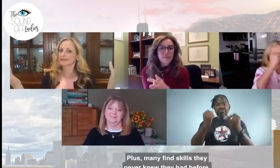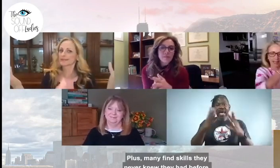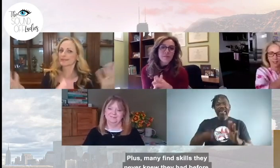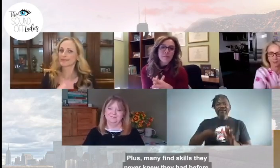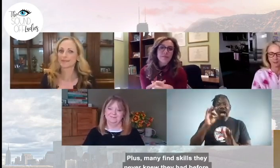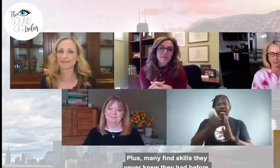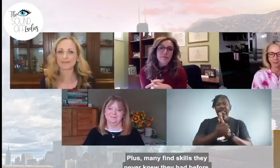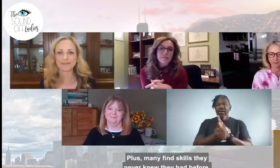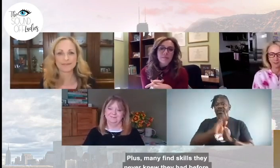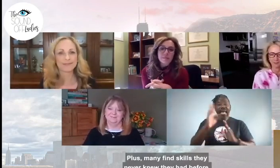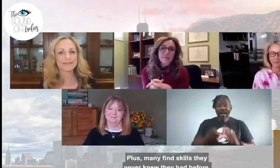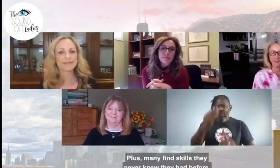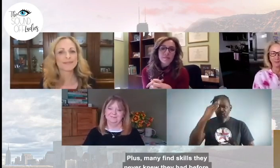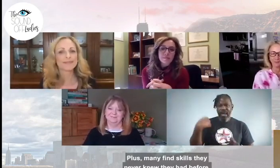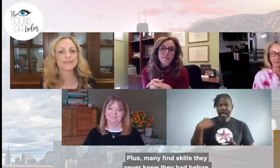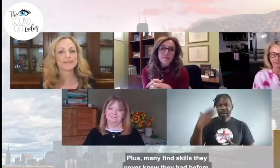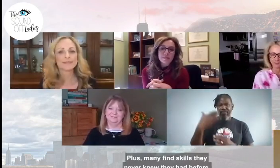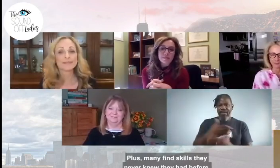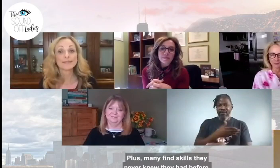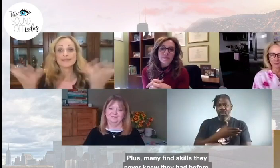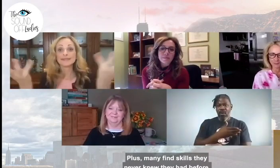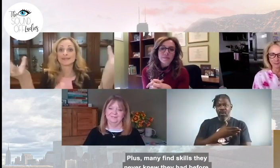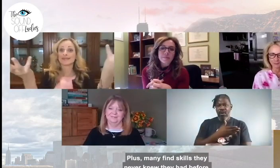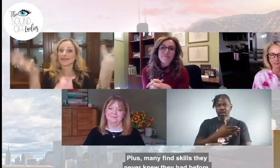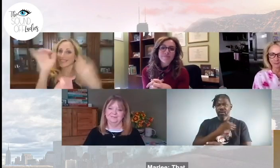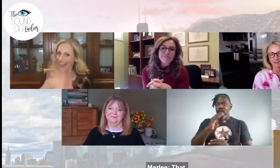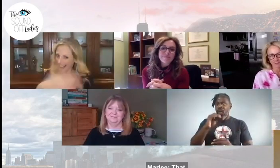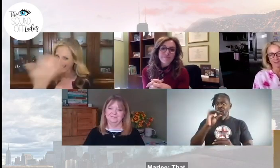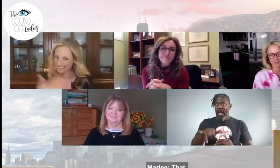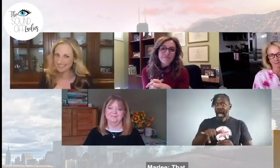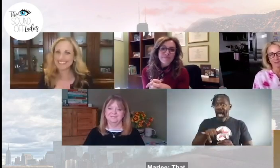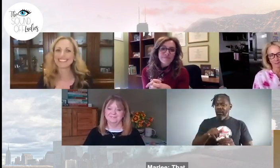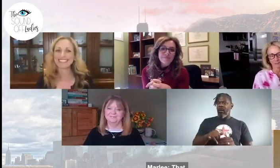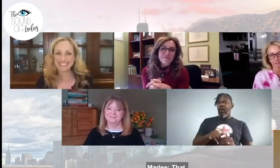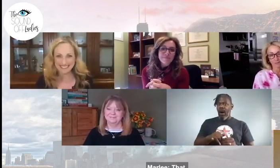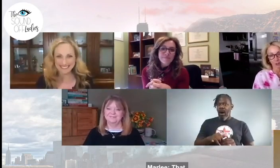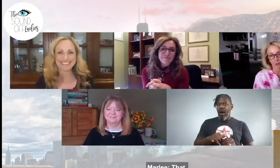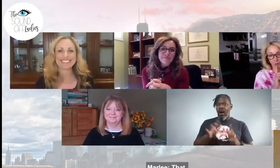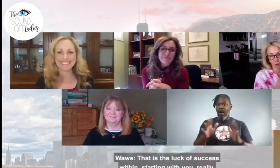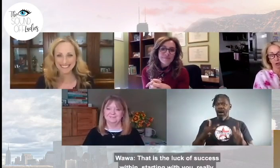other people, it's amazing to find skills that you never thought you had before.